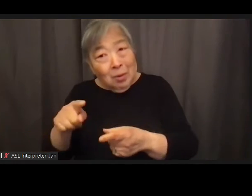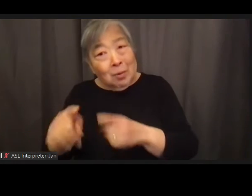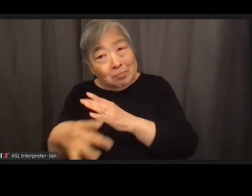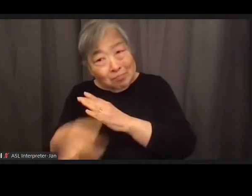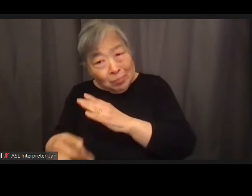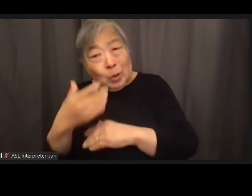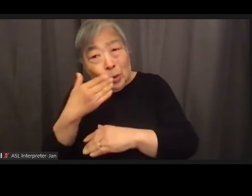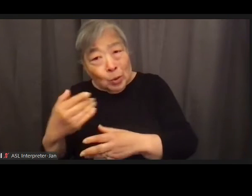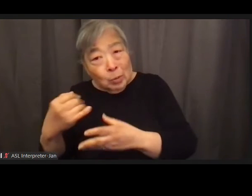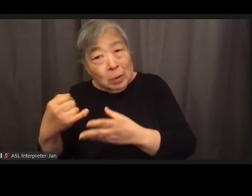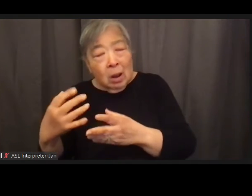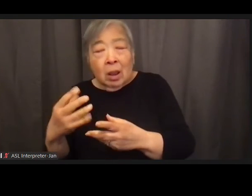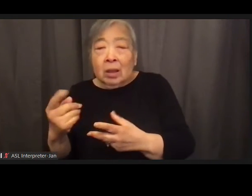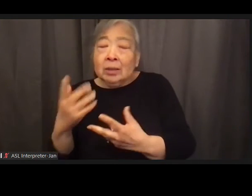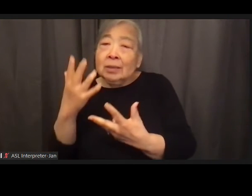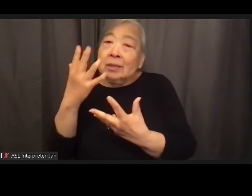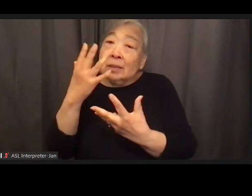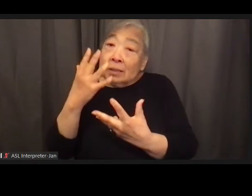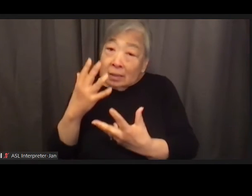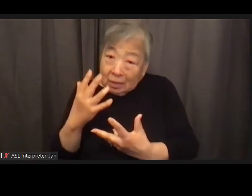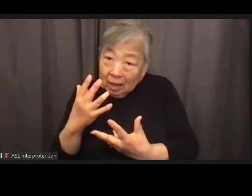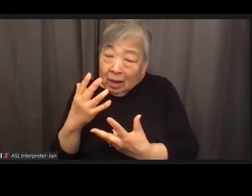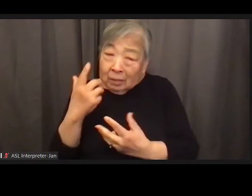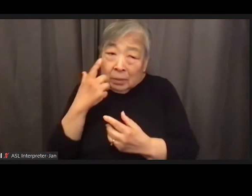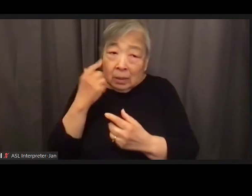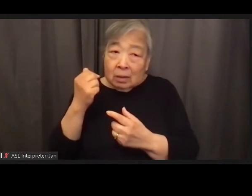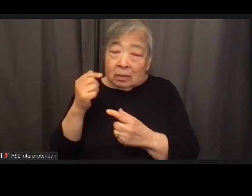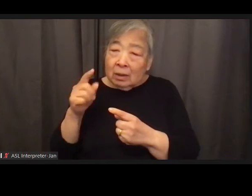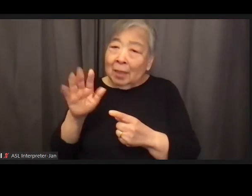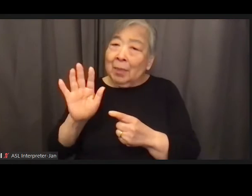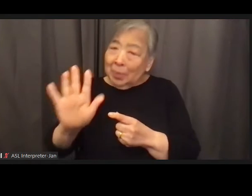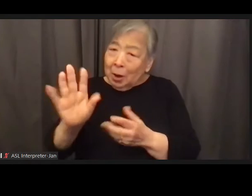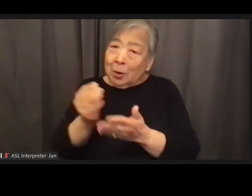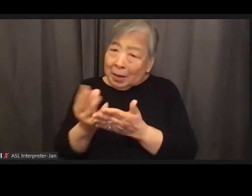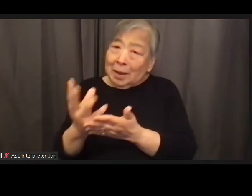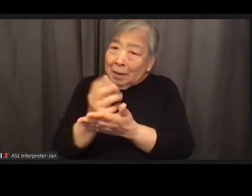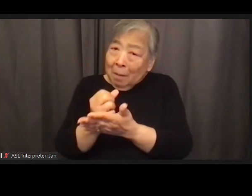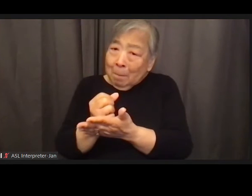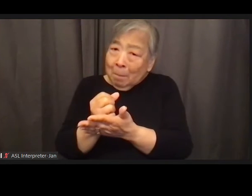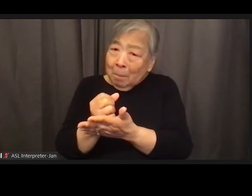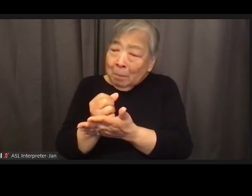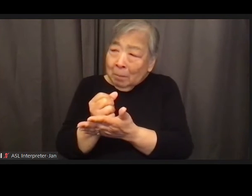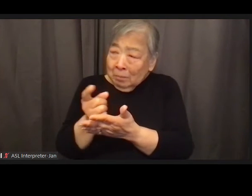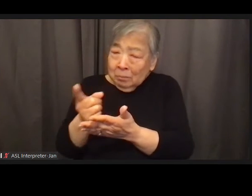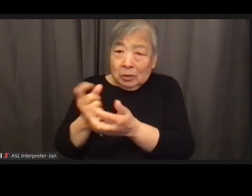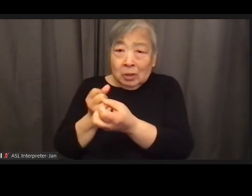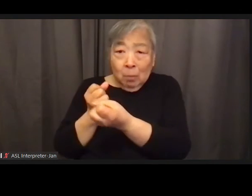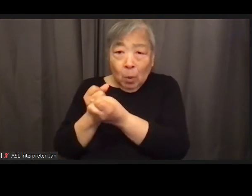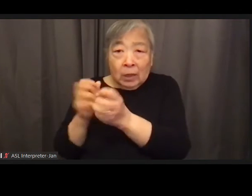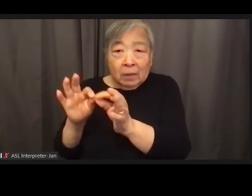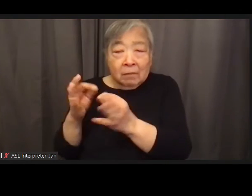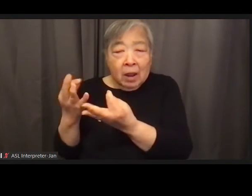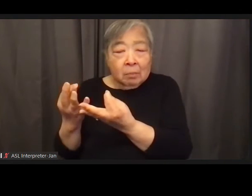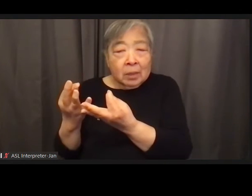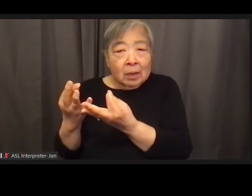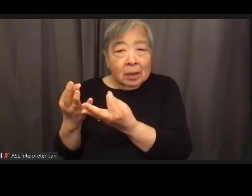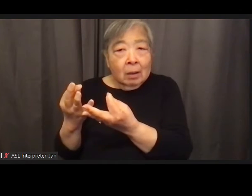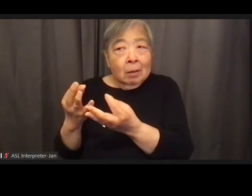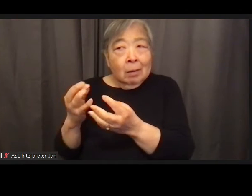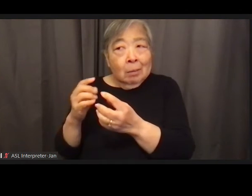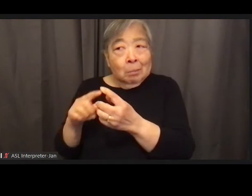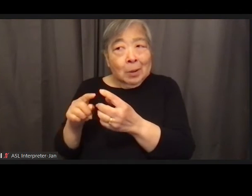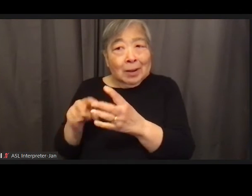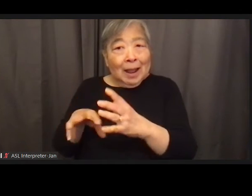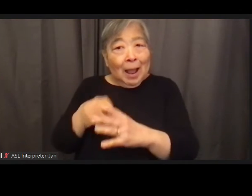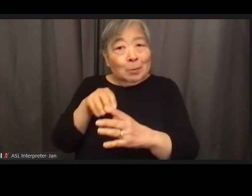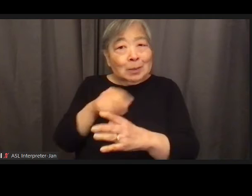It's sad because they were their income was supporting the family, but they get pressured from